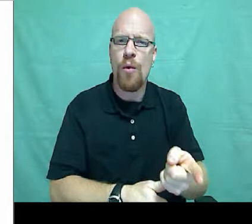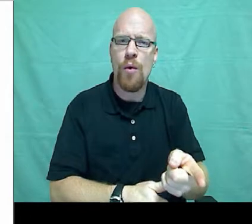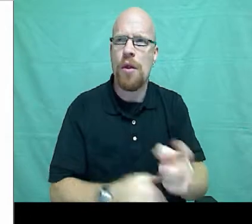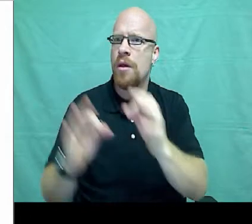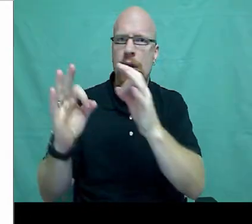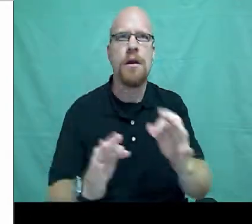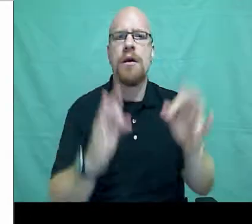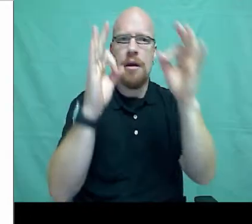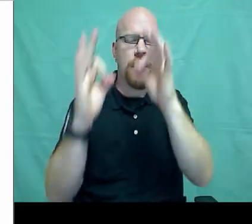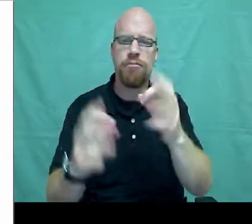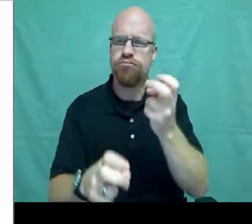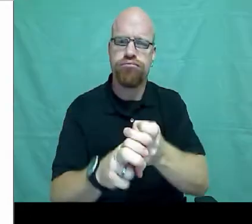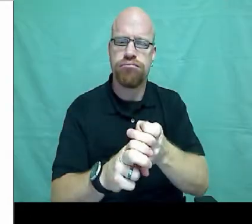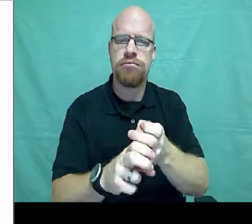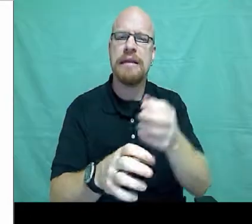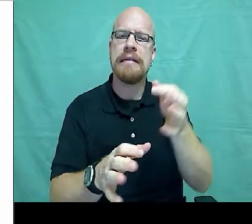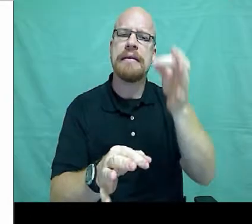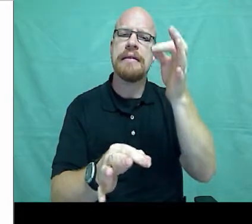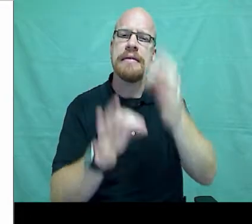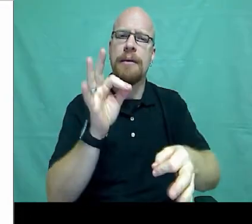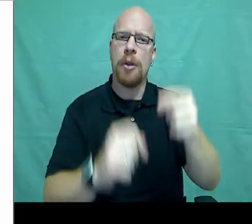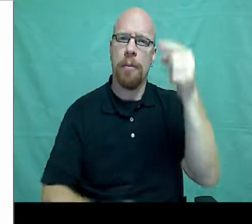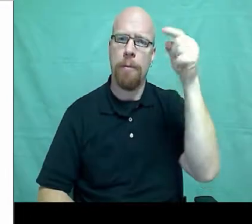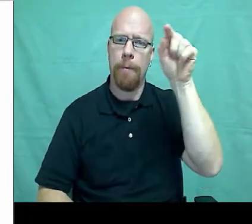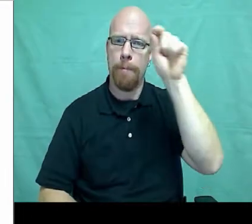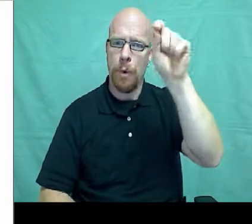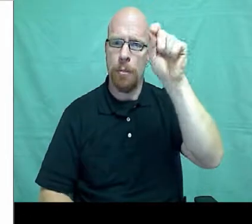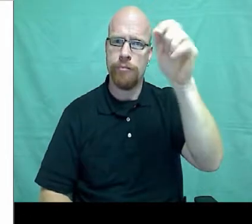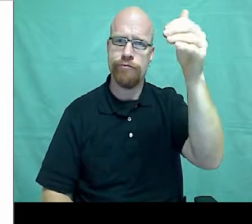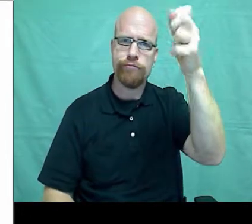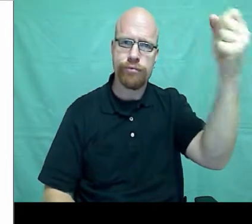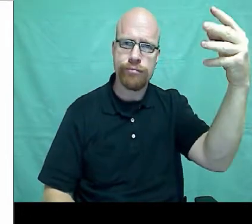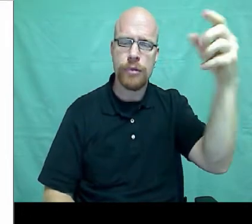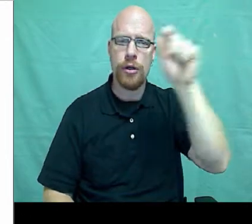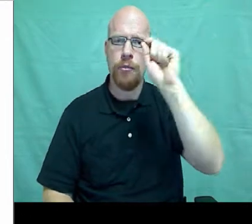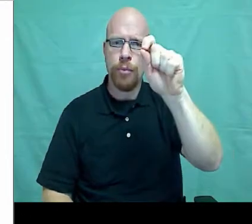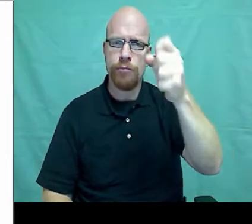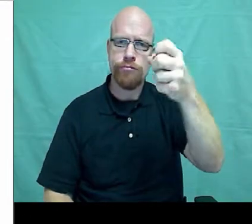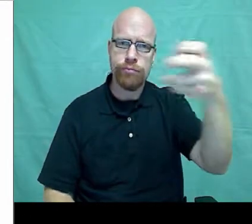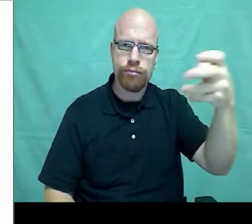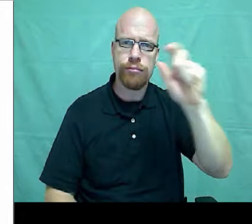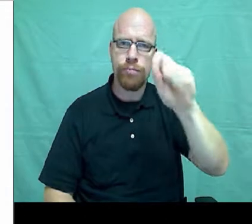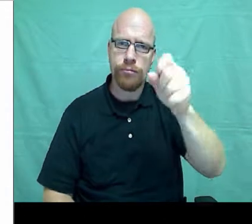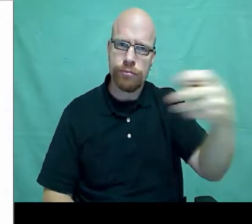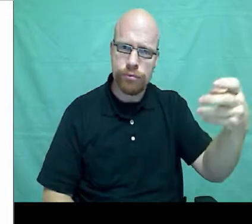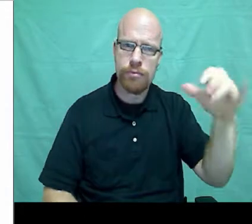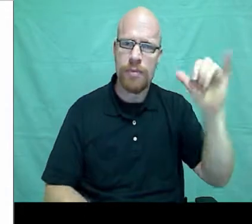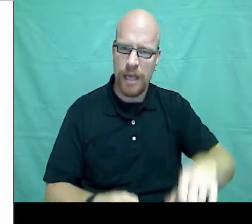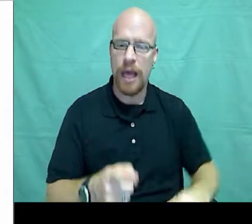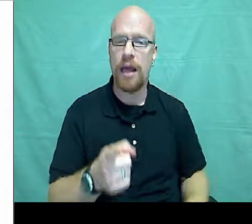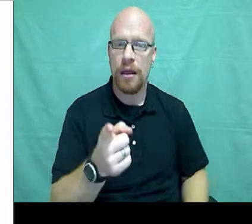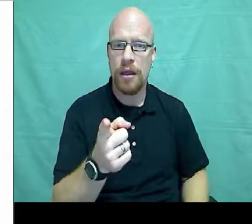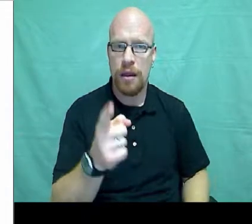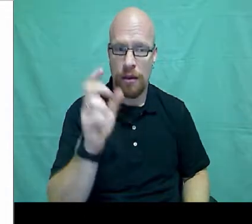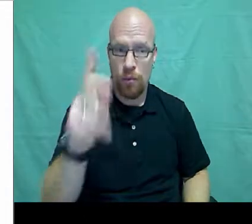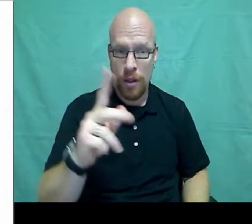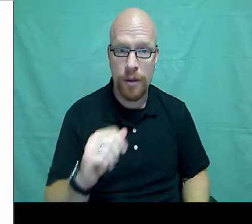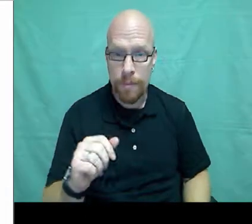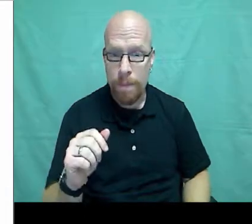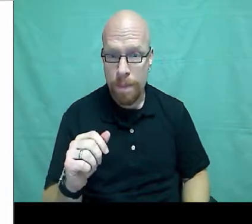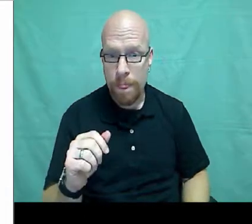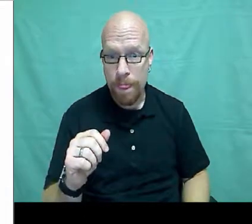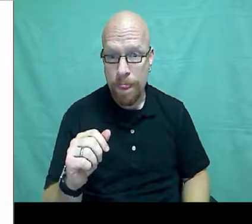People will try to read everything on the slide and will have a hard time following your presentation. Create a bulleted list.